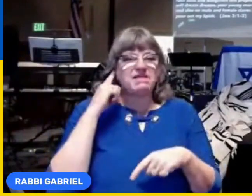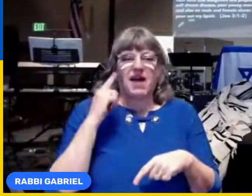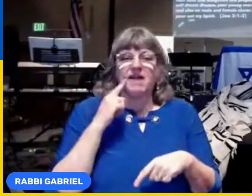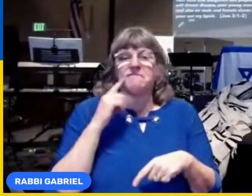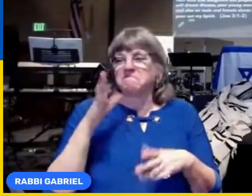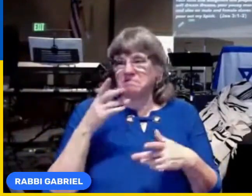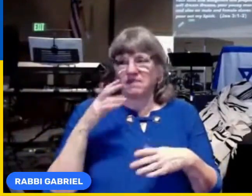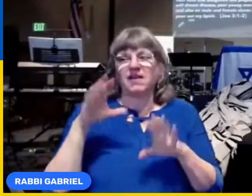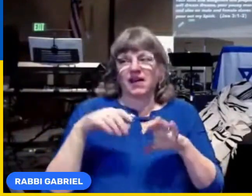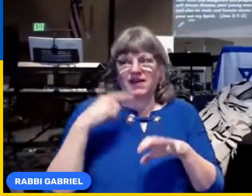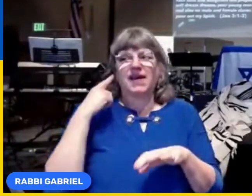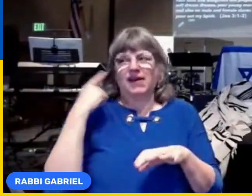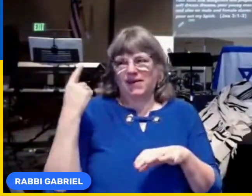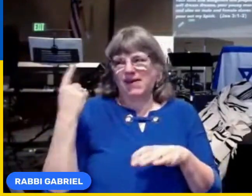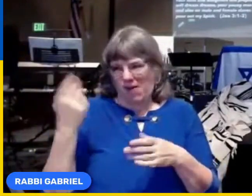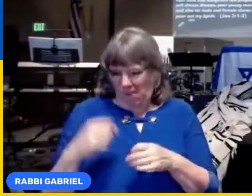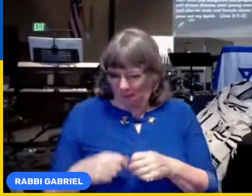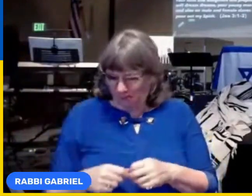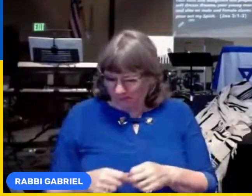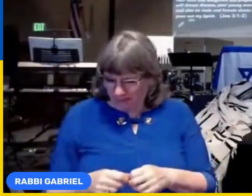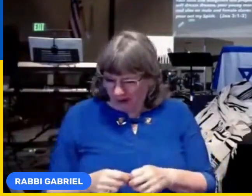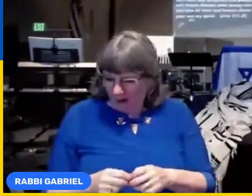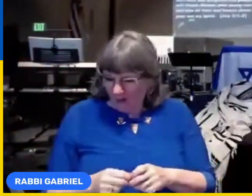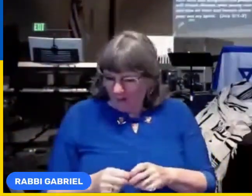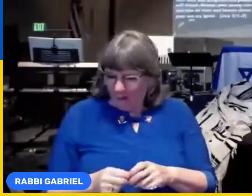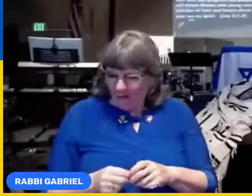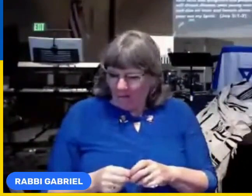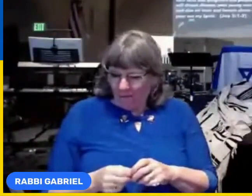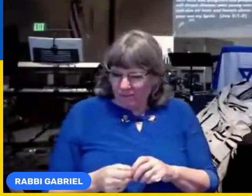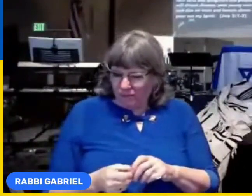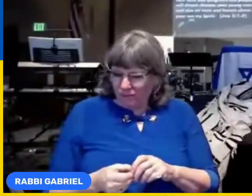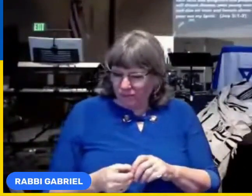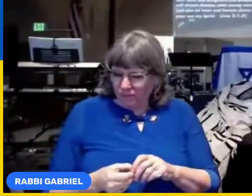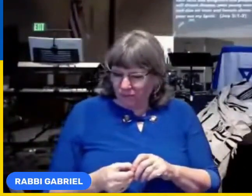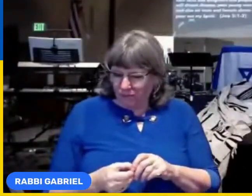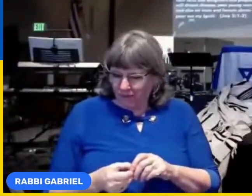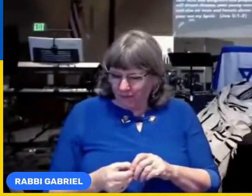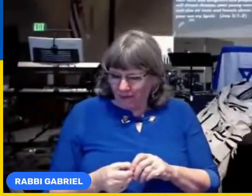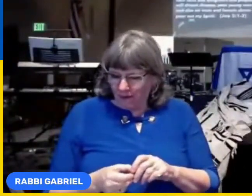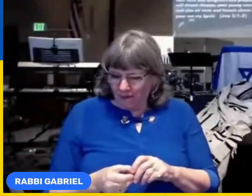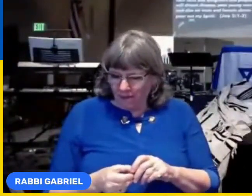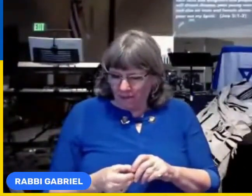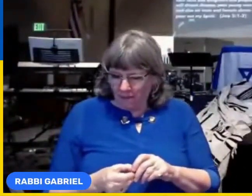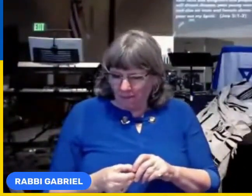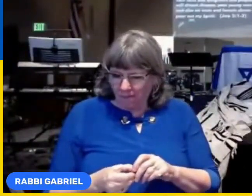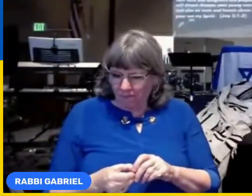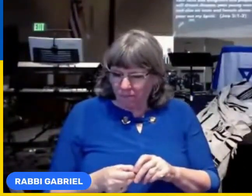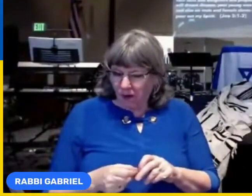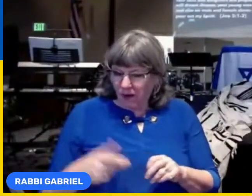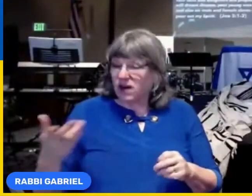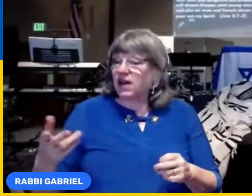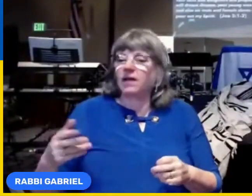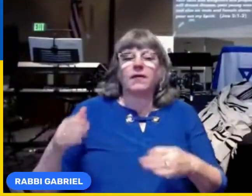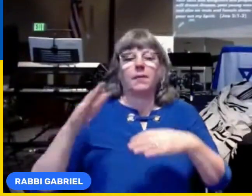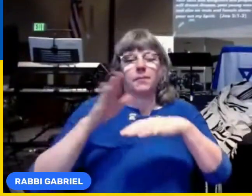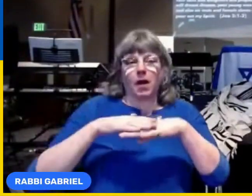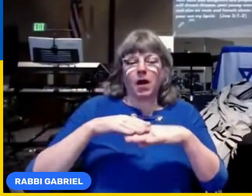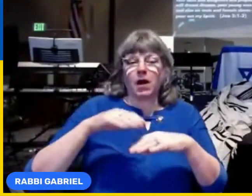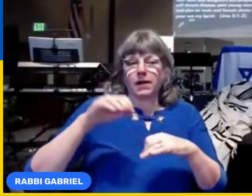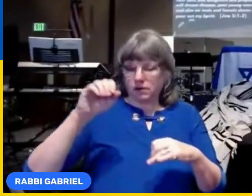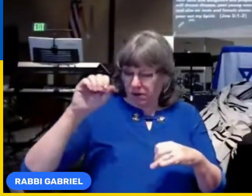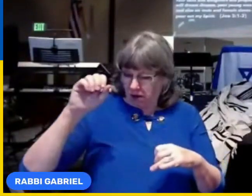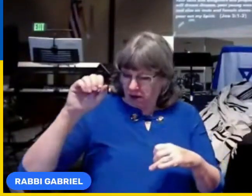tongues of fire. Acts 2 is the day of Pentecost when they actually celebrate the giving of the Torah on Mount